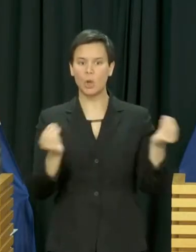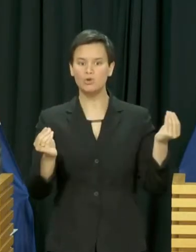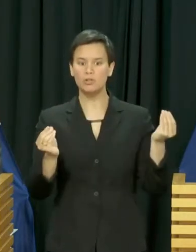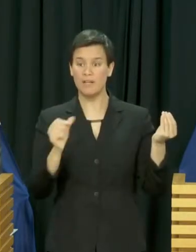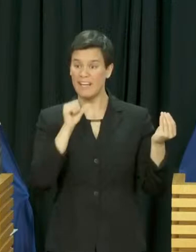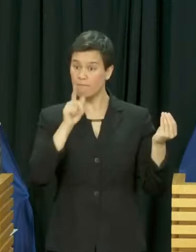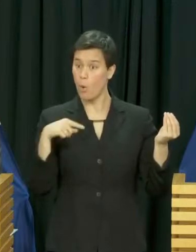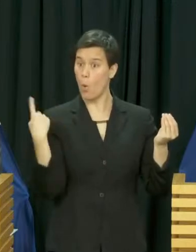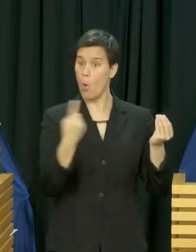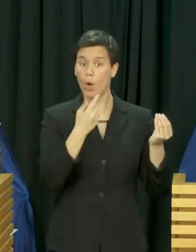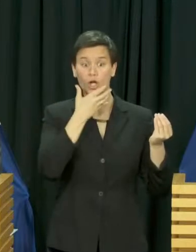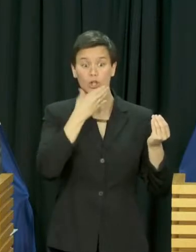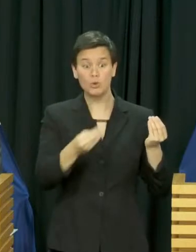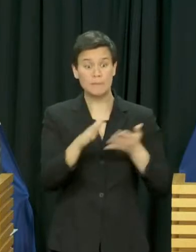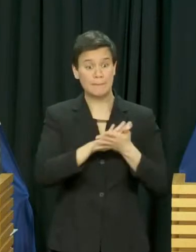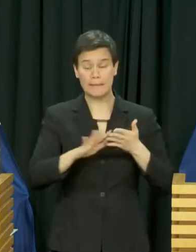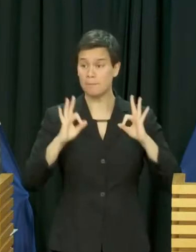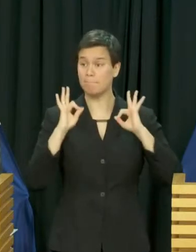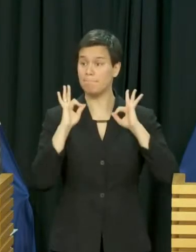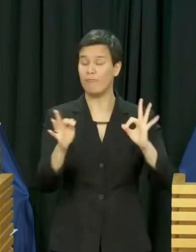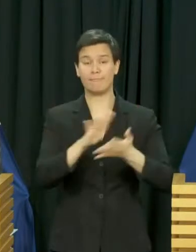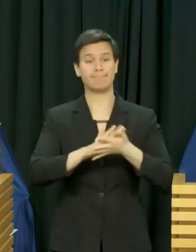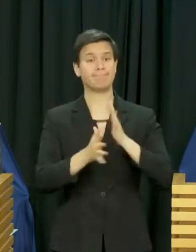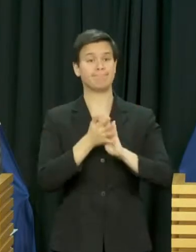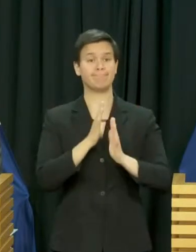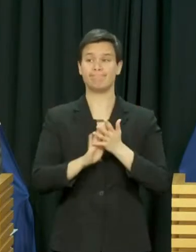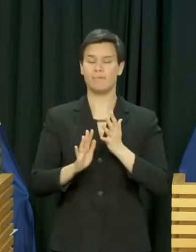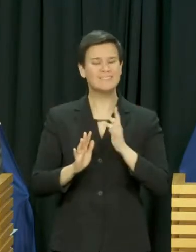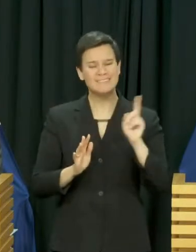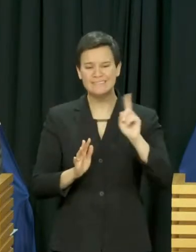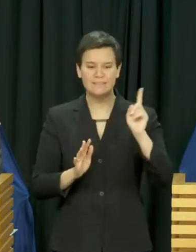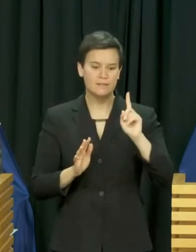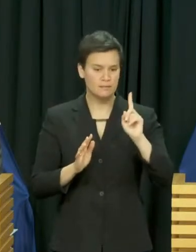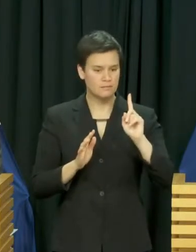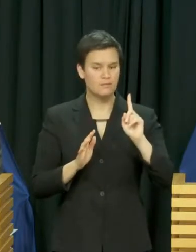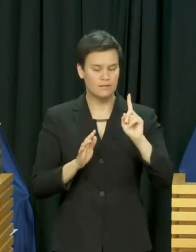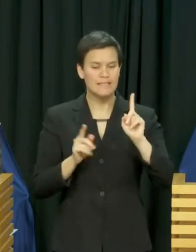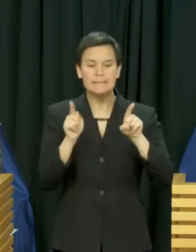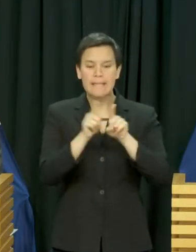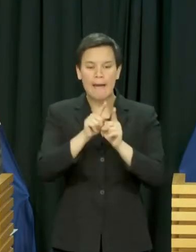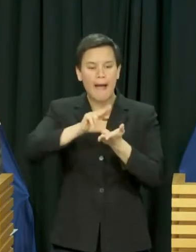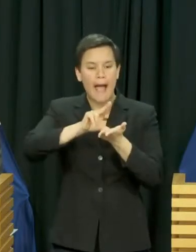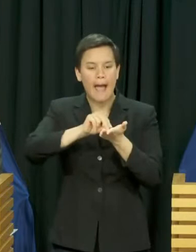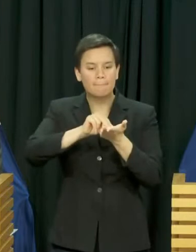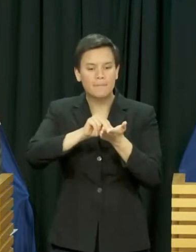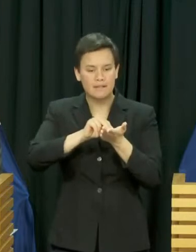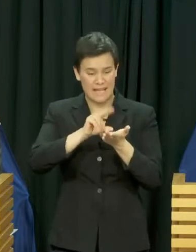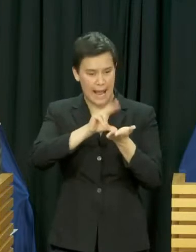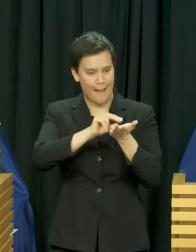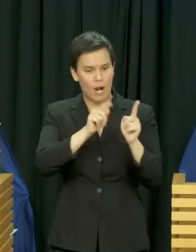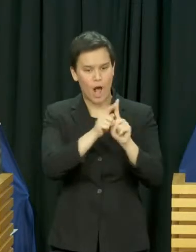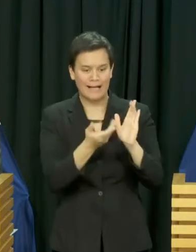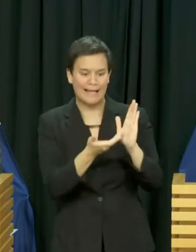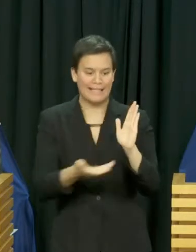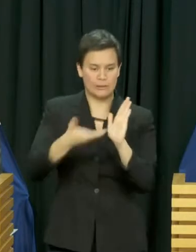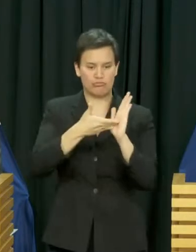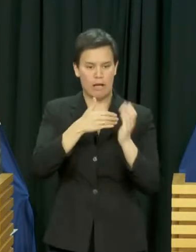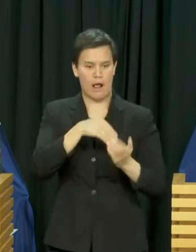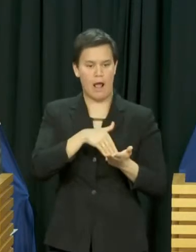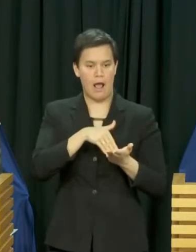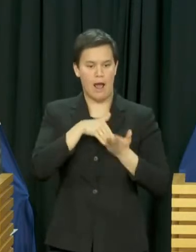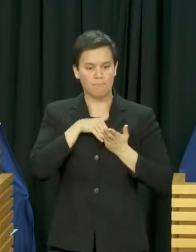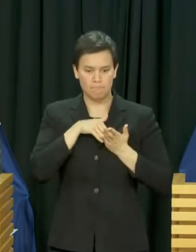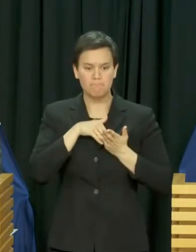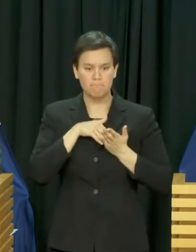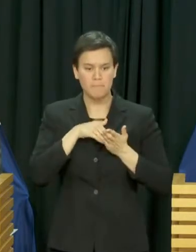Bluetooth technology solution may well be part of the toolbox, but there's unlikely to be one single thing that's going to end up being